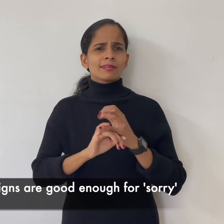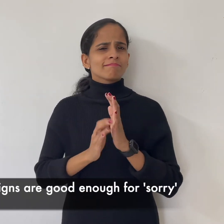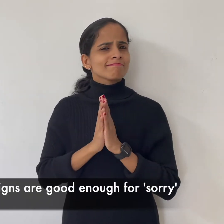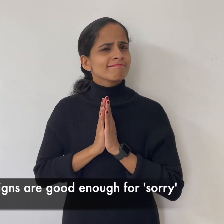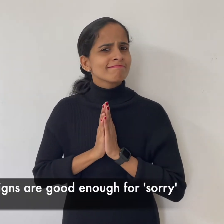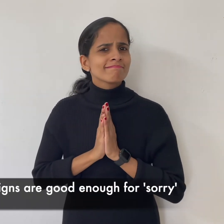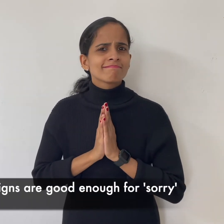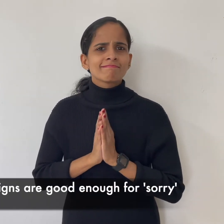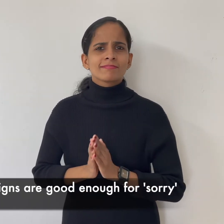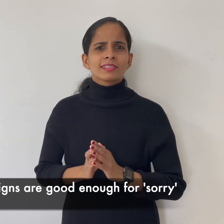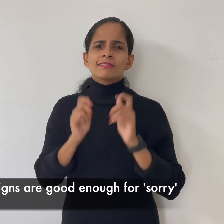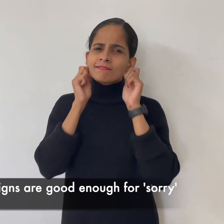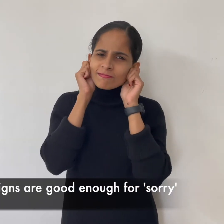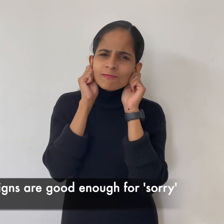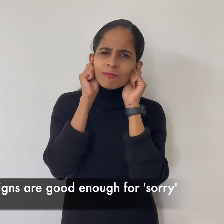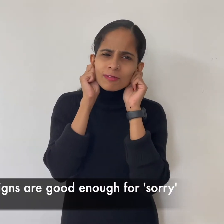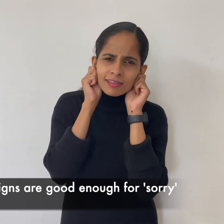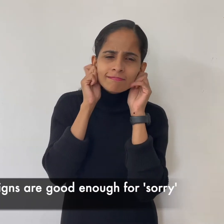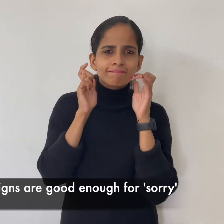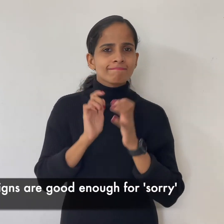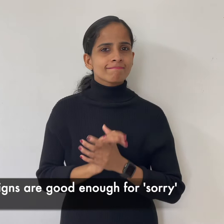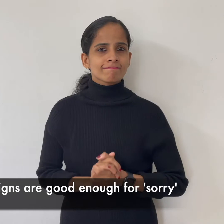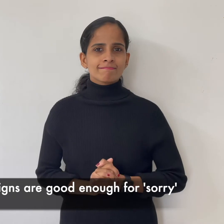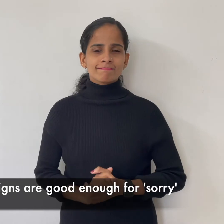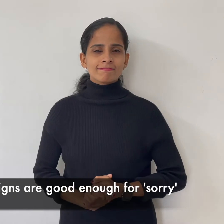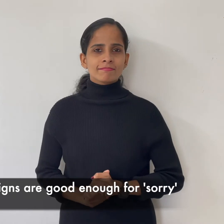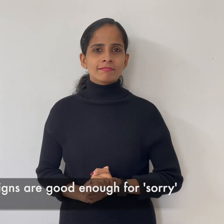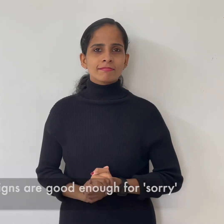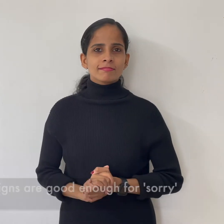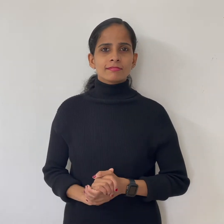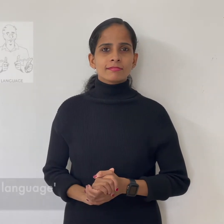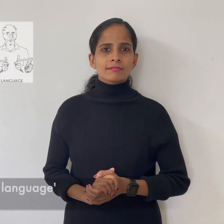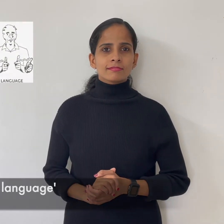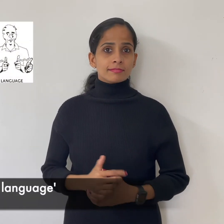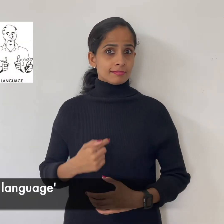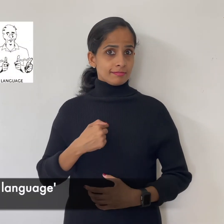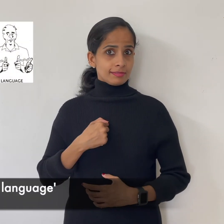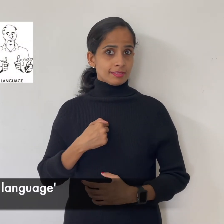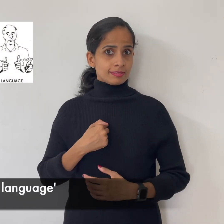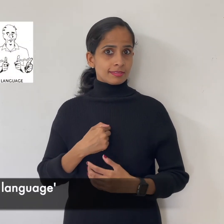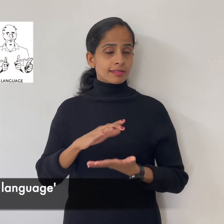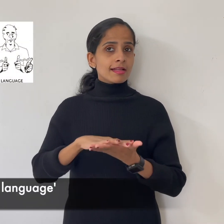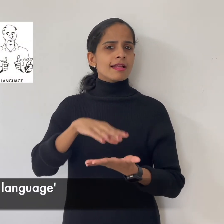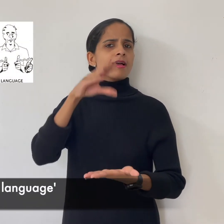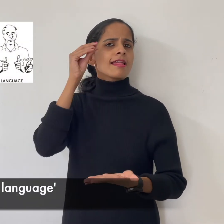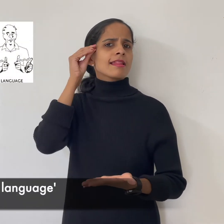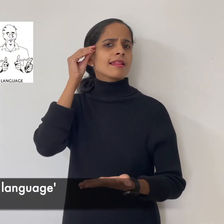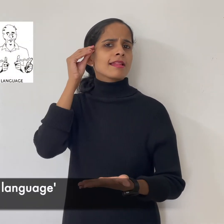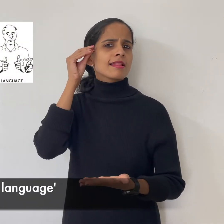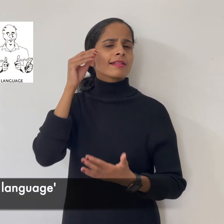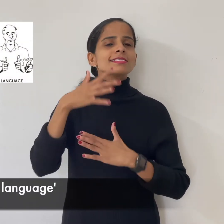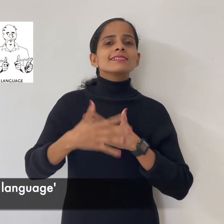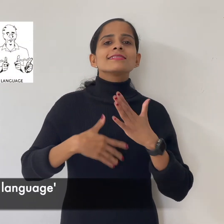S, and these signs are good enough for sorry. I am learning sign language.